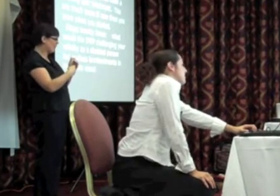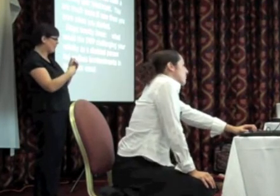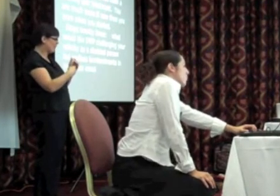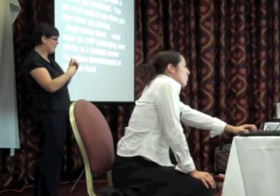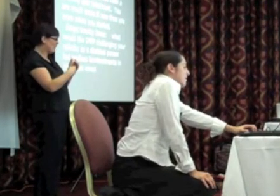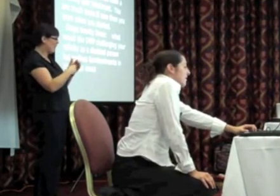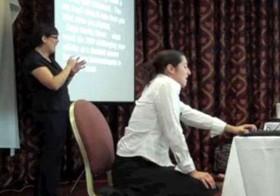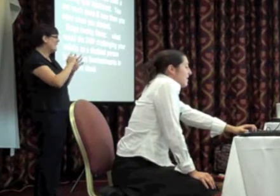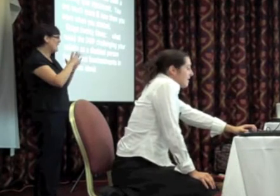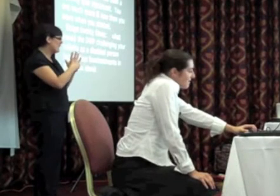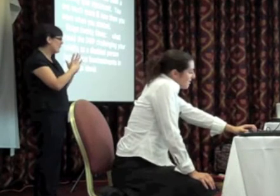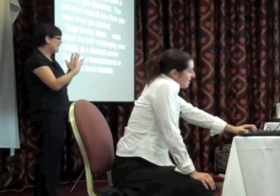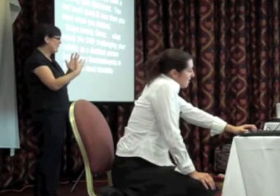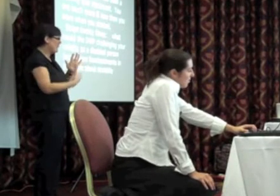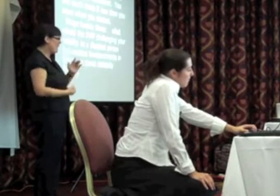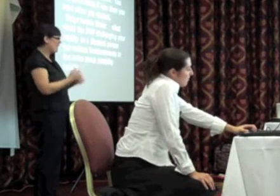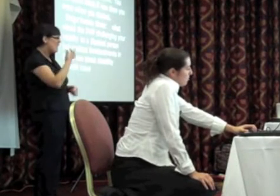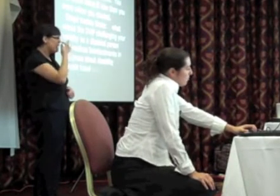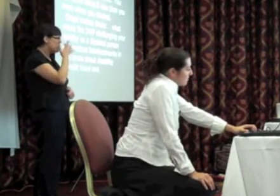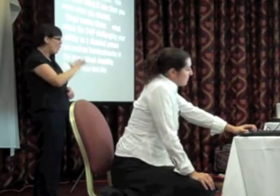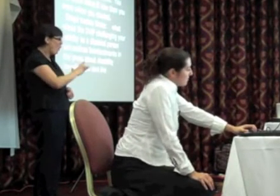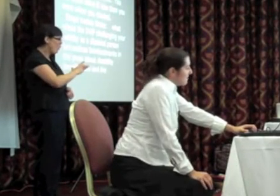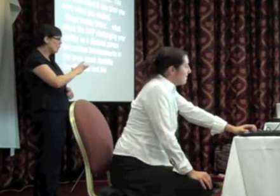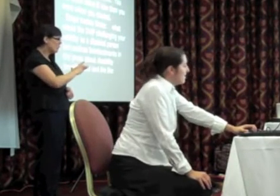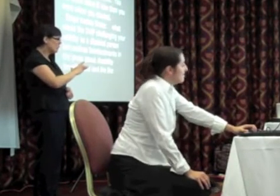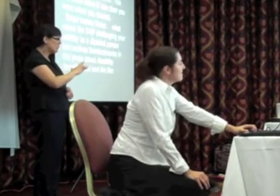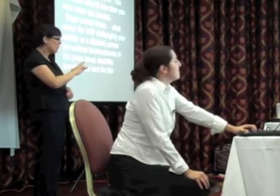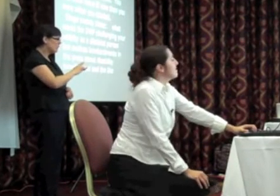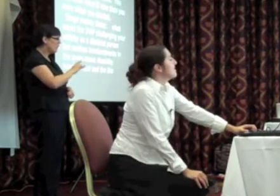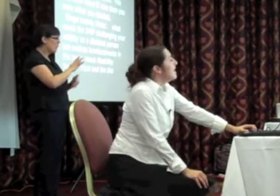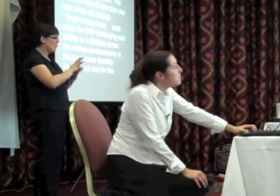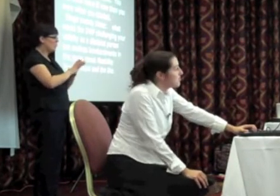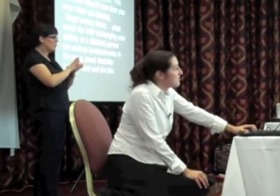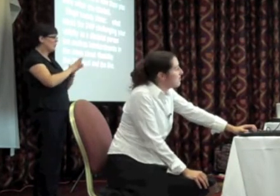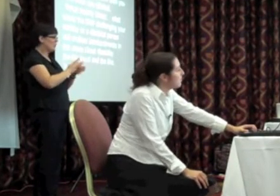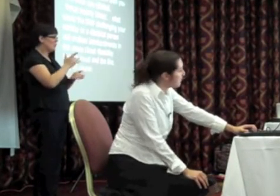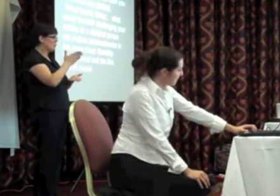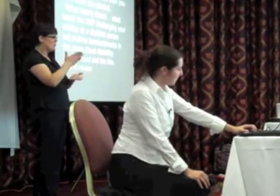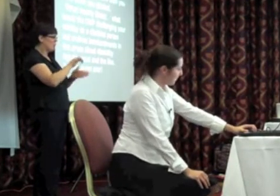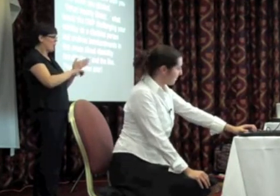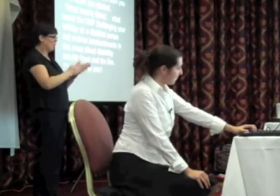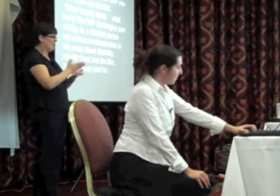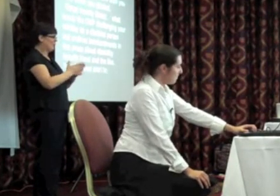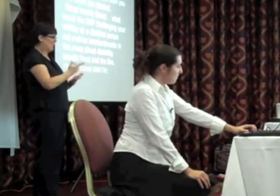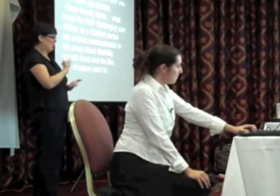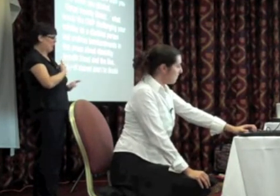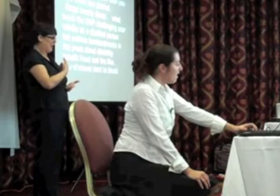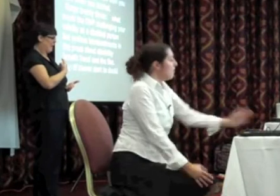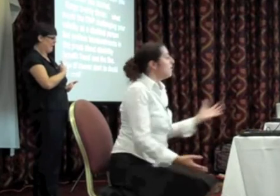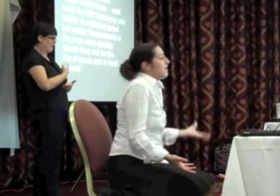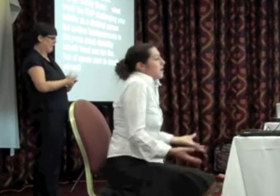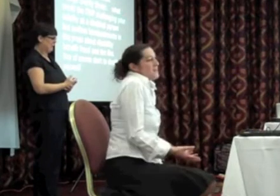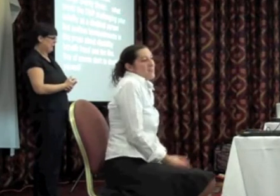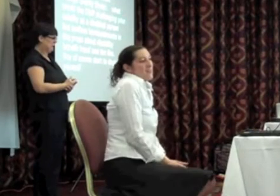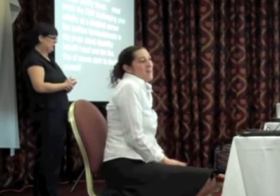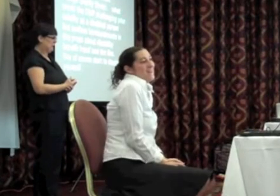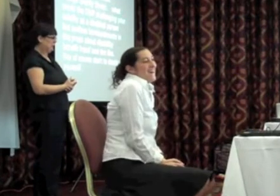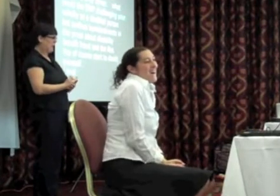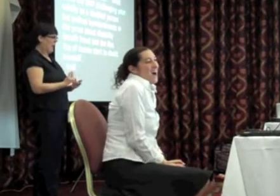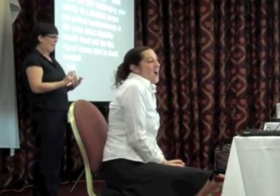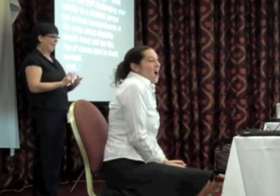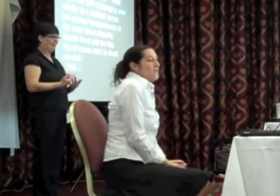disability benefit fraud and the like, you of course start to doubt yourself. Well, I